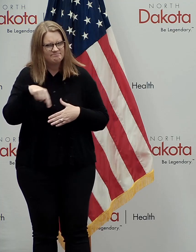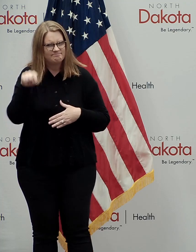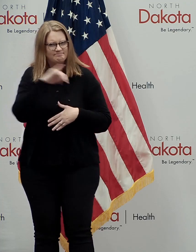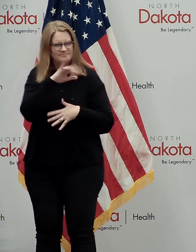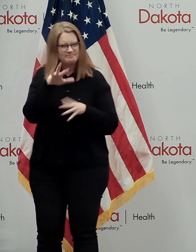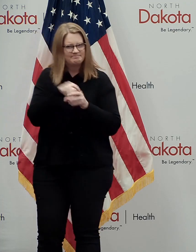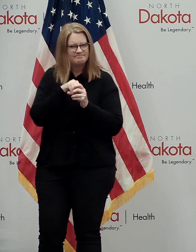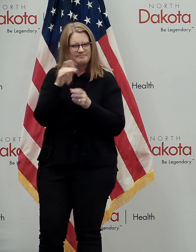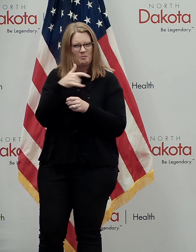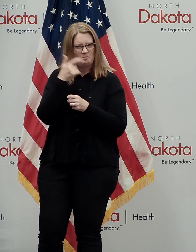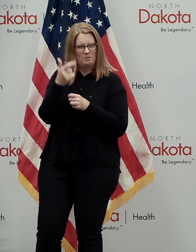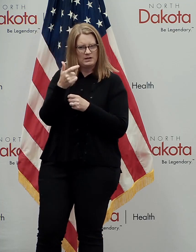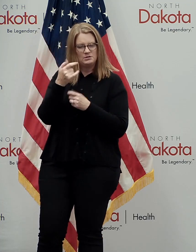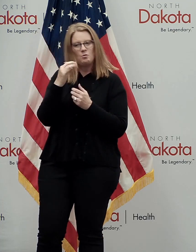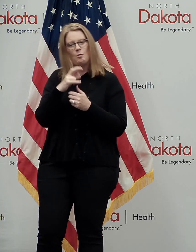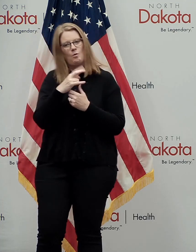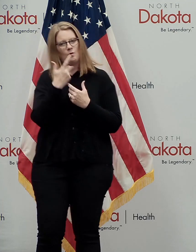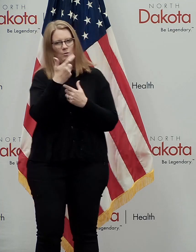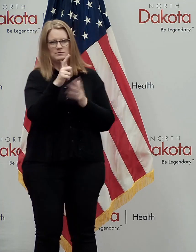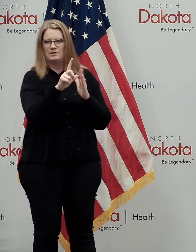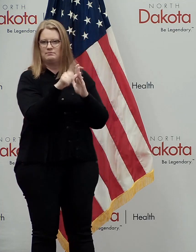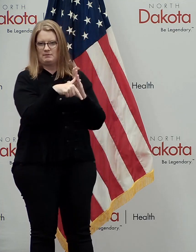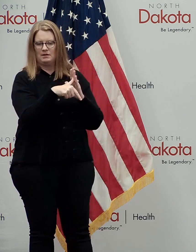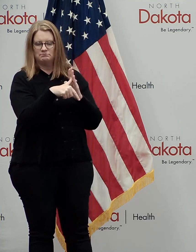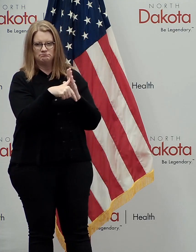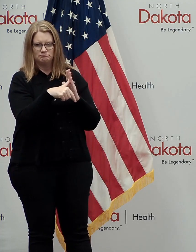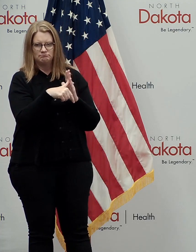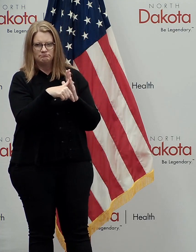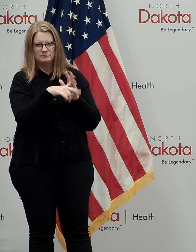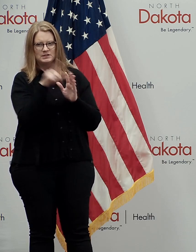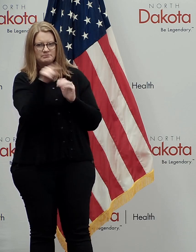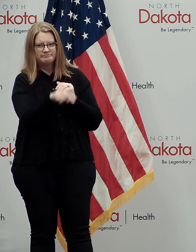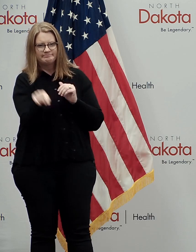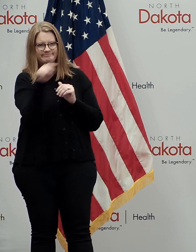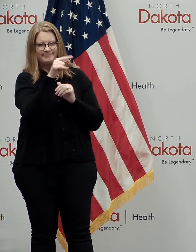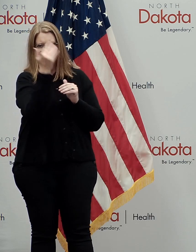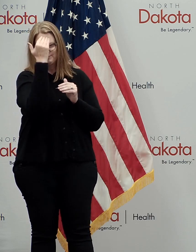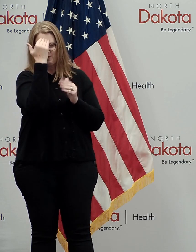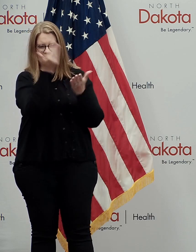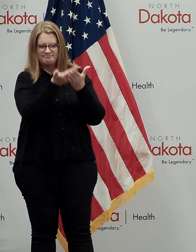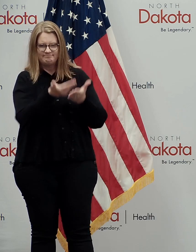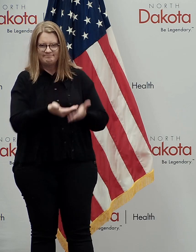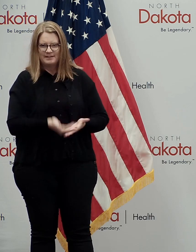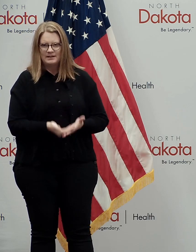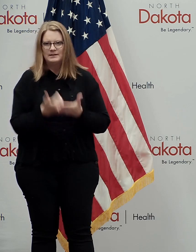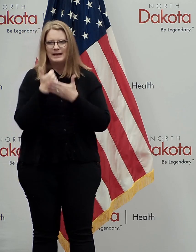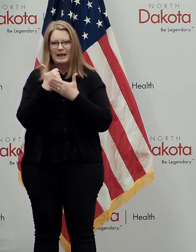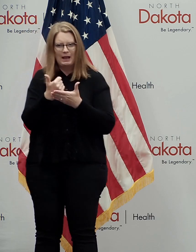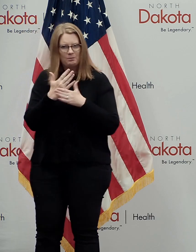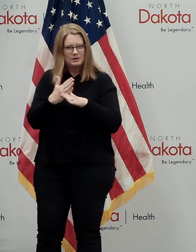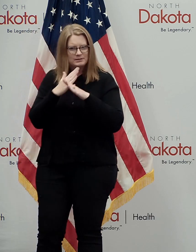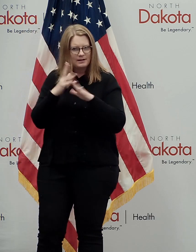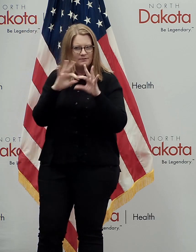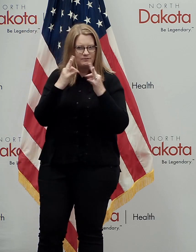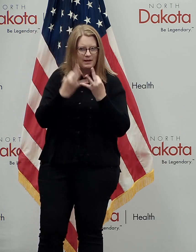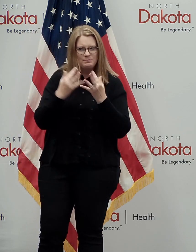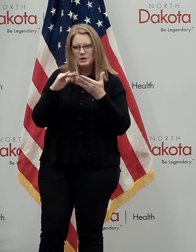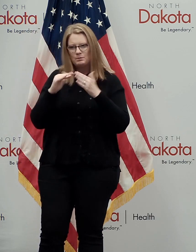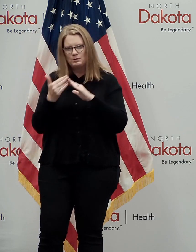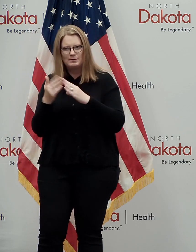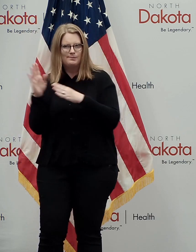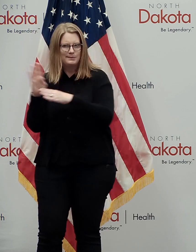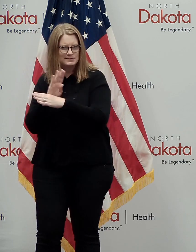either live or listening in at a later time, to make sure you keep yourself informed, help protect your family, your community, your